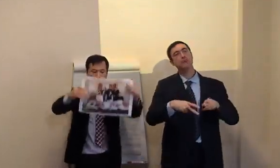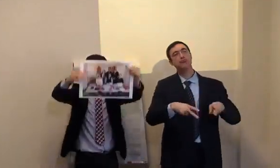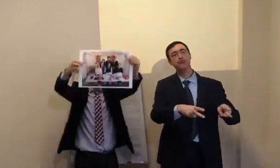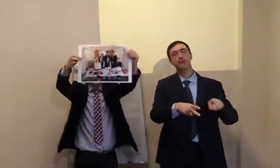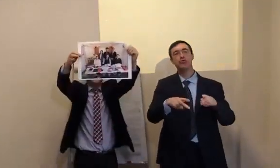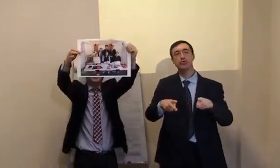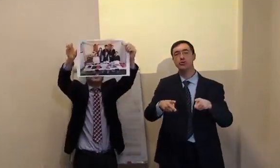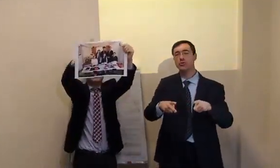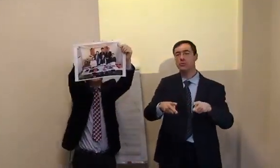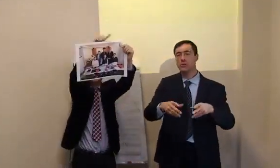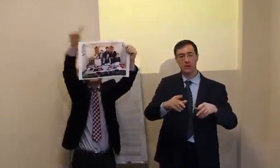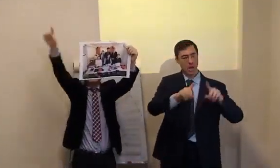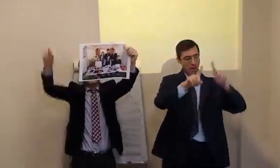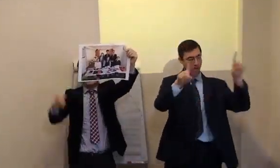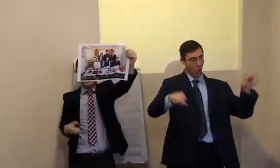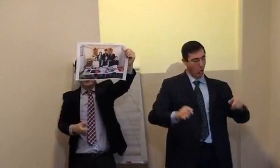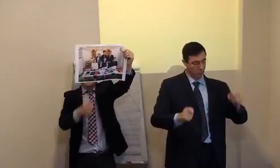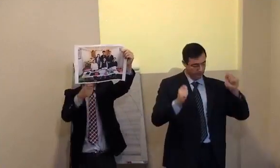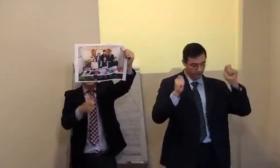big boards with stick,